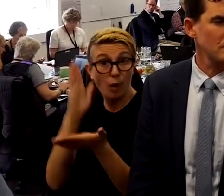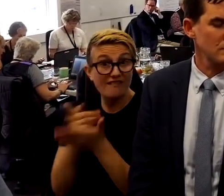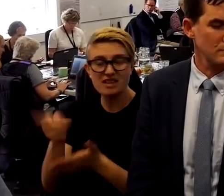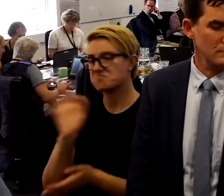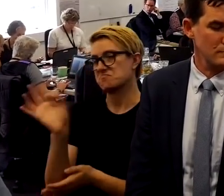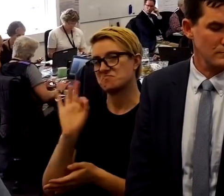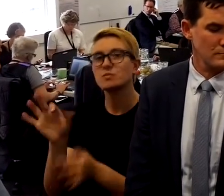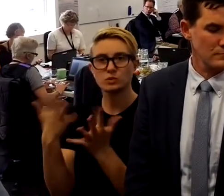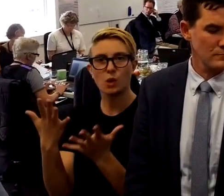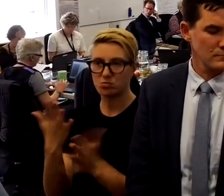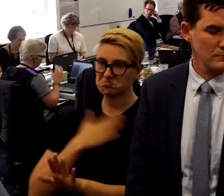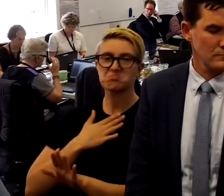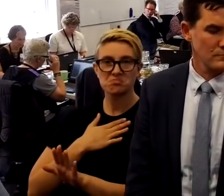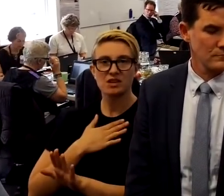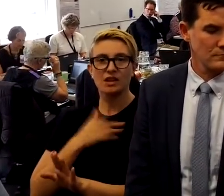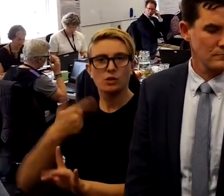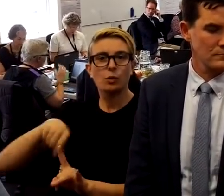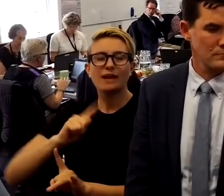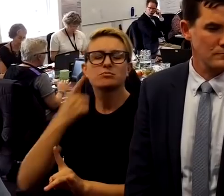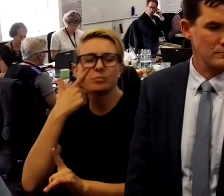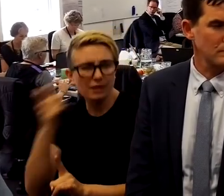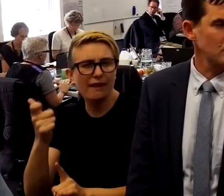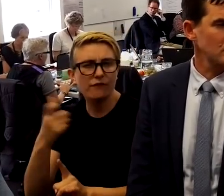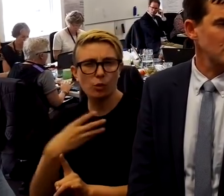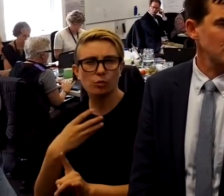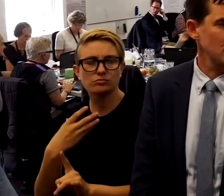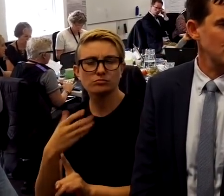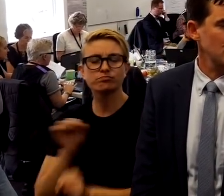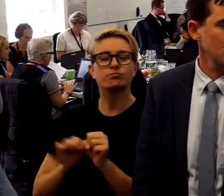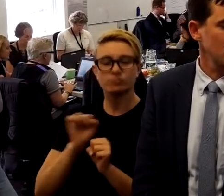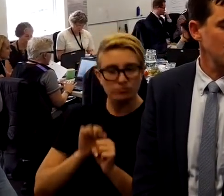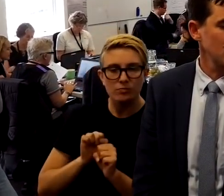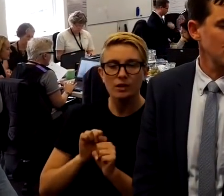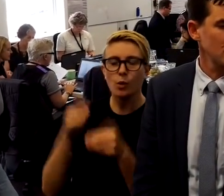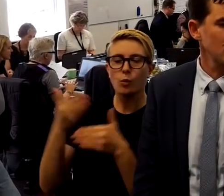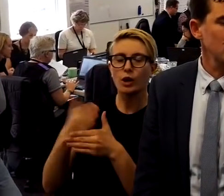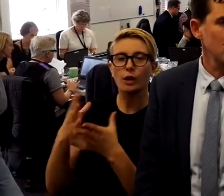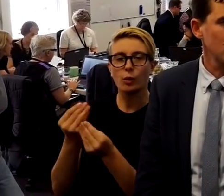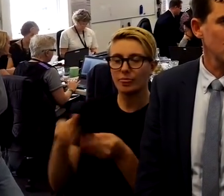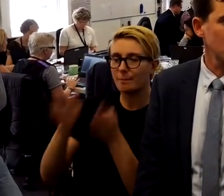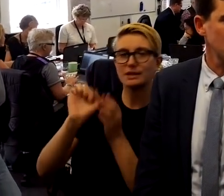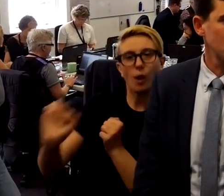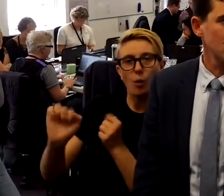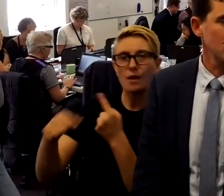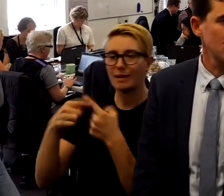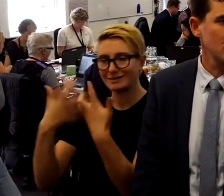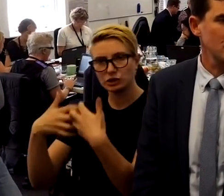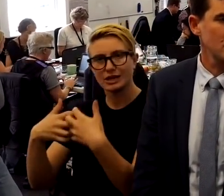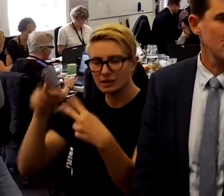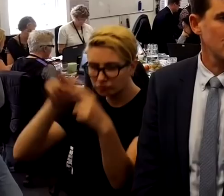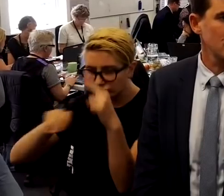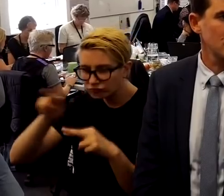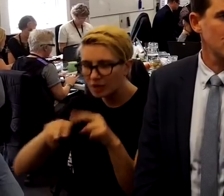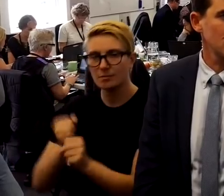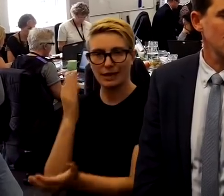But look, we're just taking a very measured approach. Once again, we're working with the building's owners and the engineers to make sure that it's all safe. So, and I